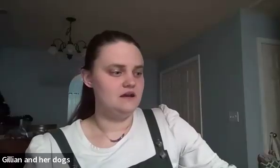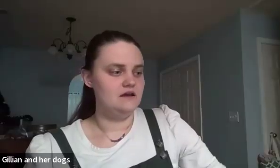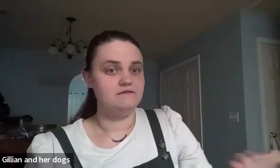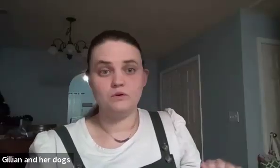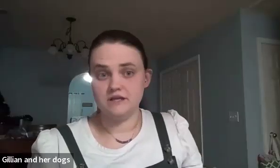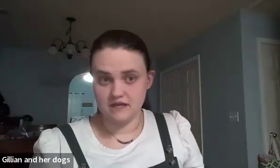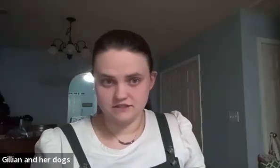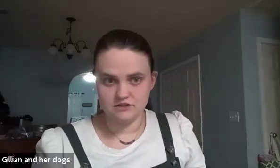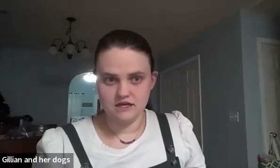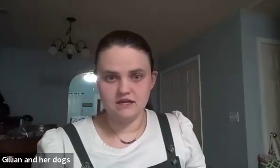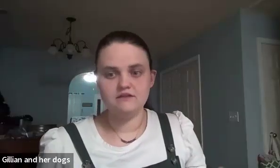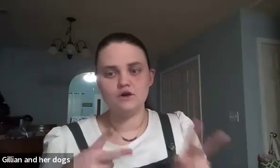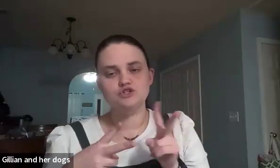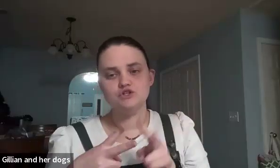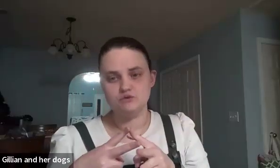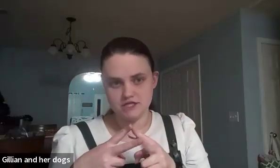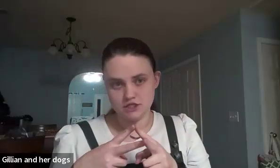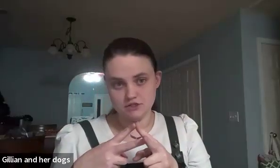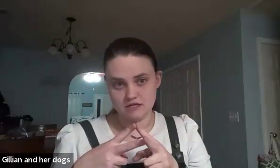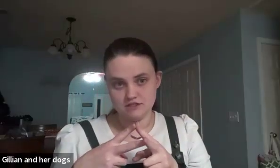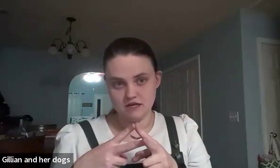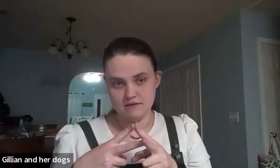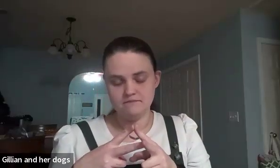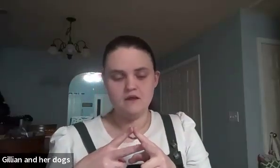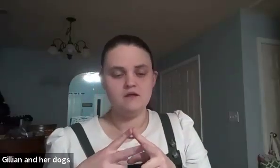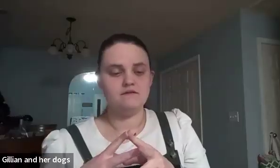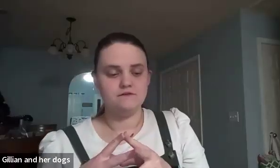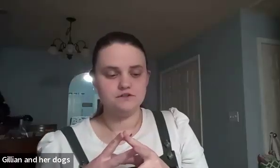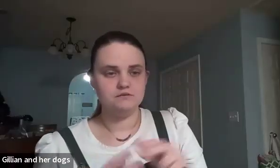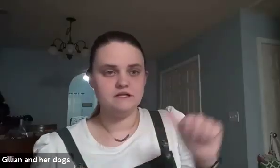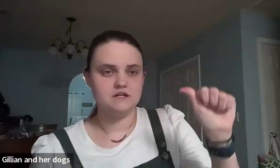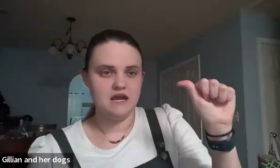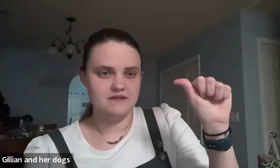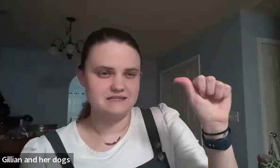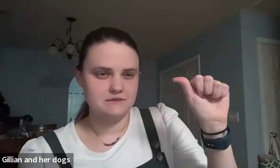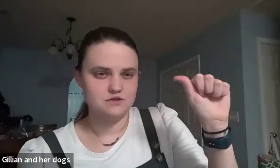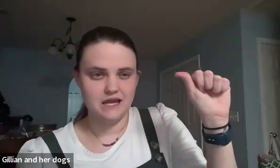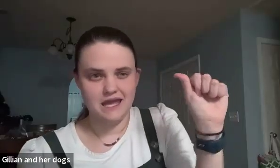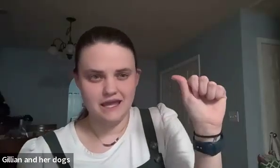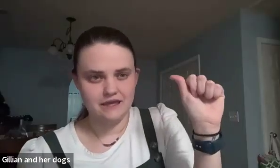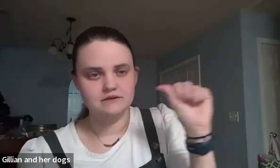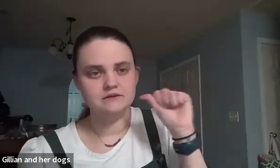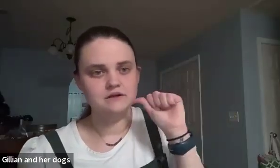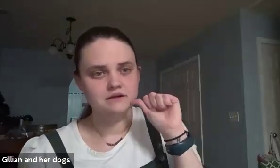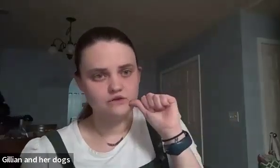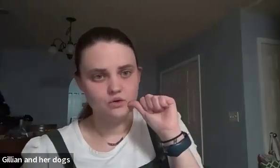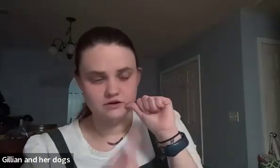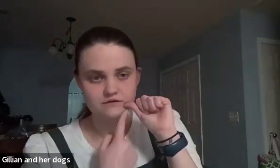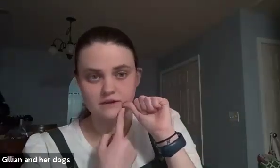Then for yesterday, there are two ways you can do yesterday. The first one is going to have that same sort of A in the corner of your